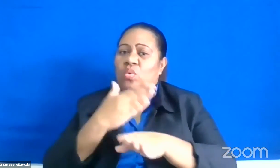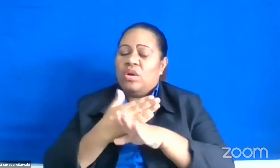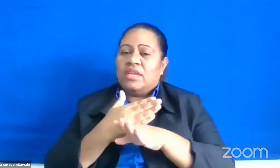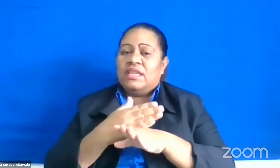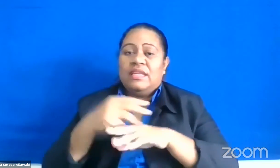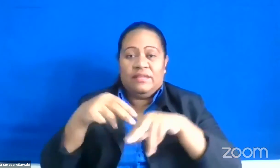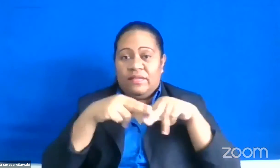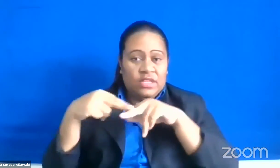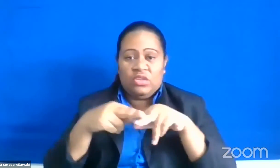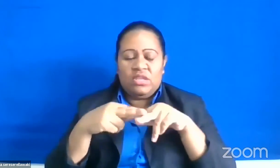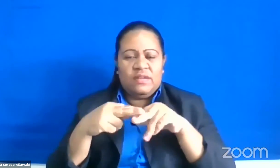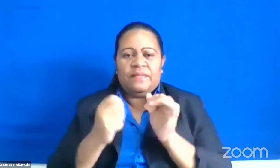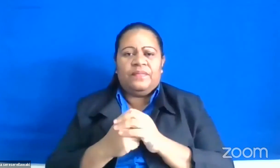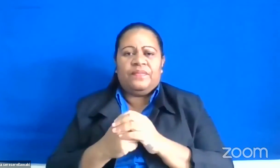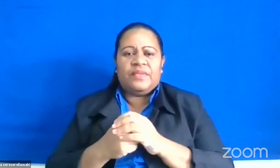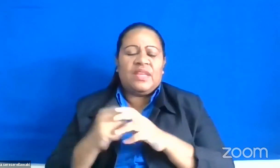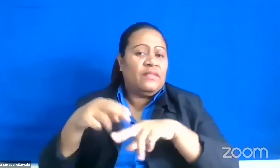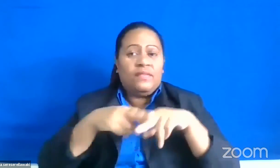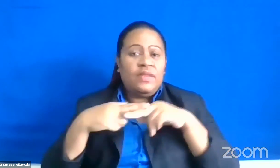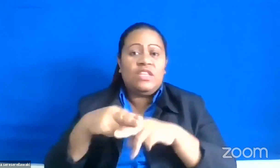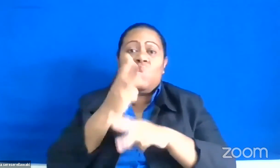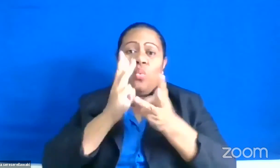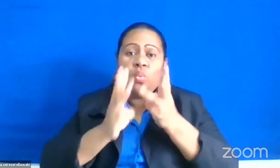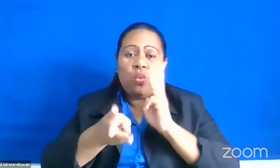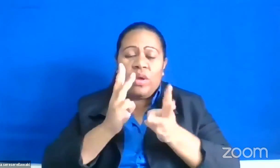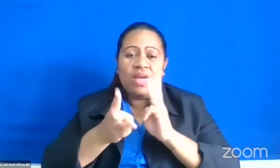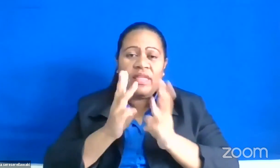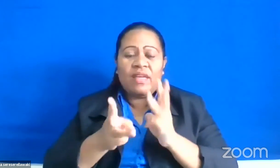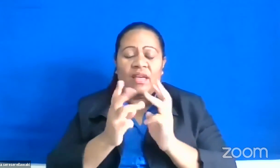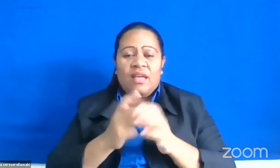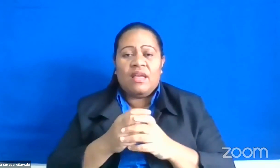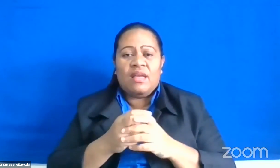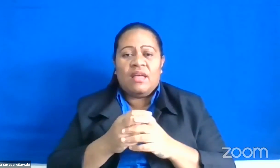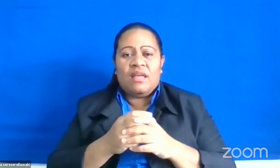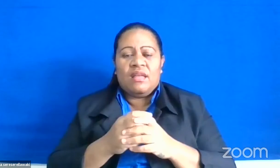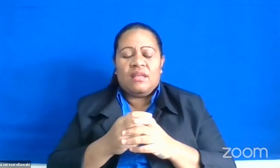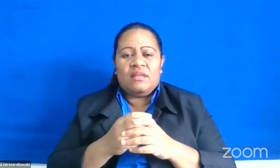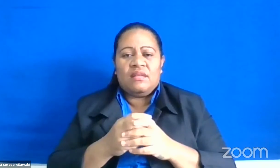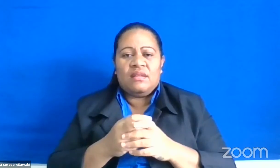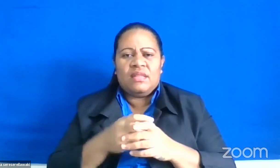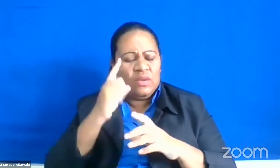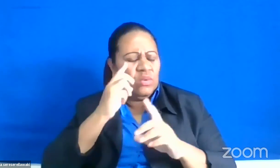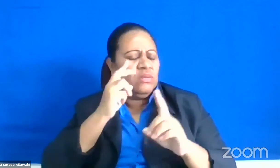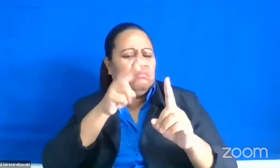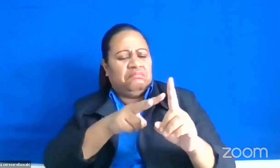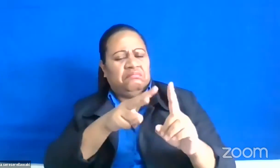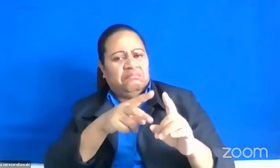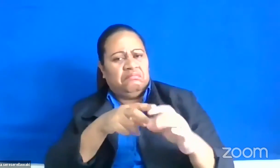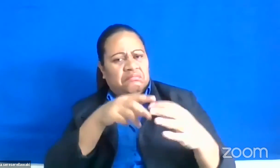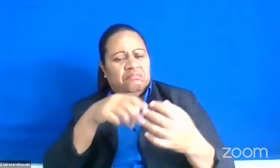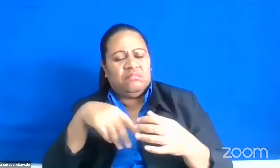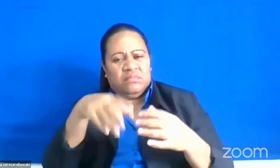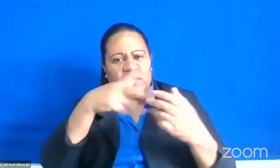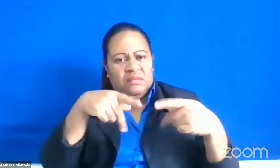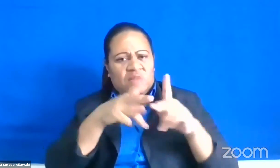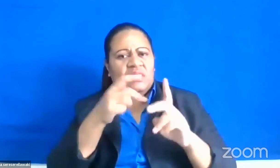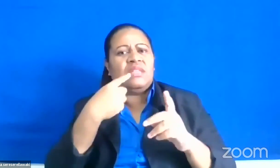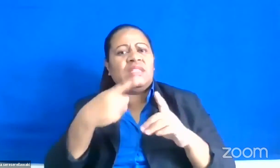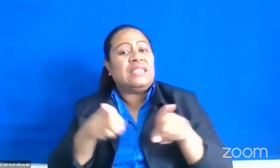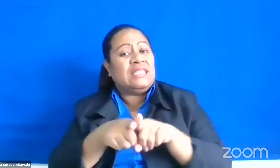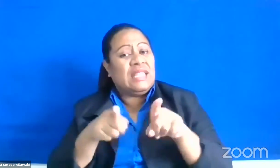the fiji mat uh was looking into this and uh currently in tuvalu the fiji mat uh sorry the